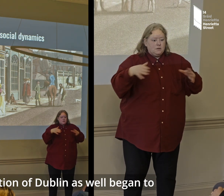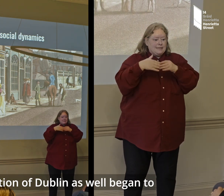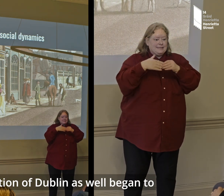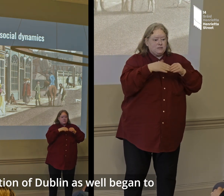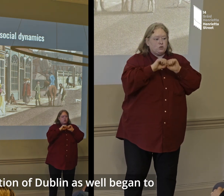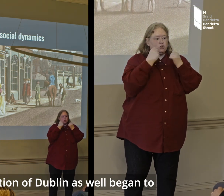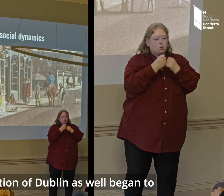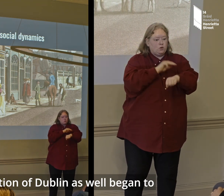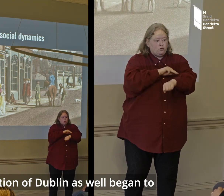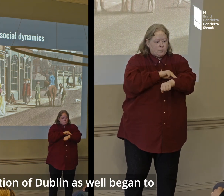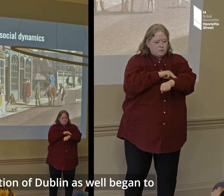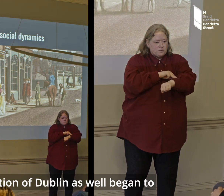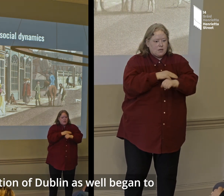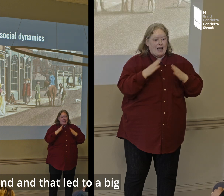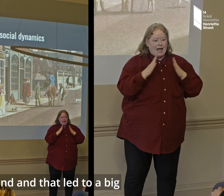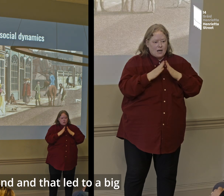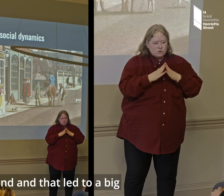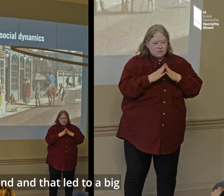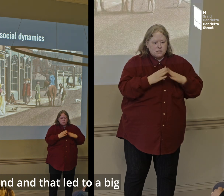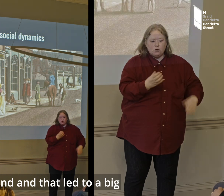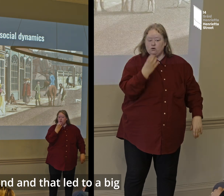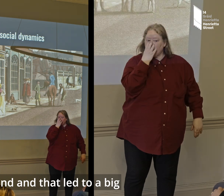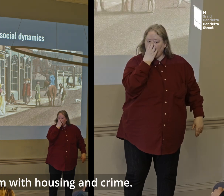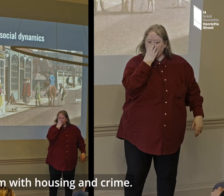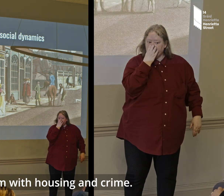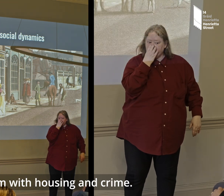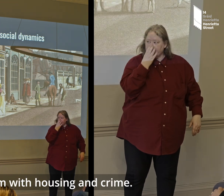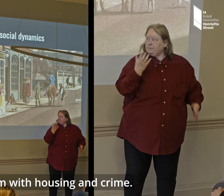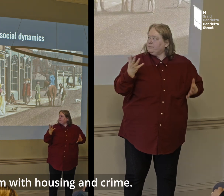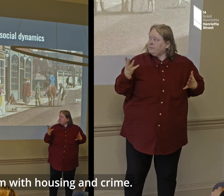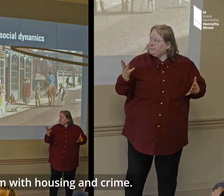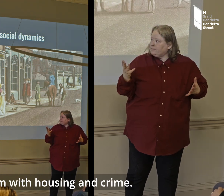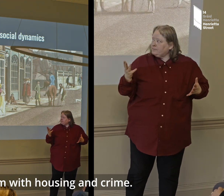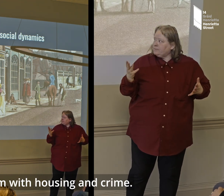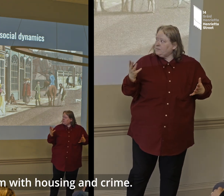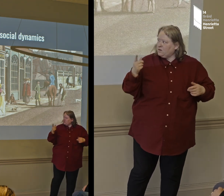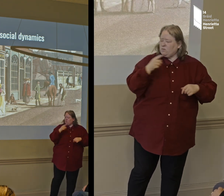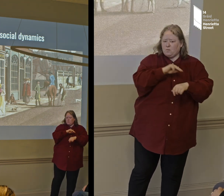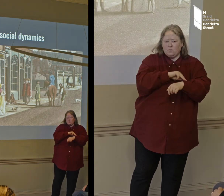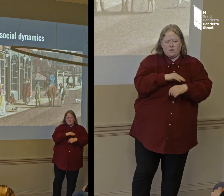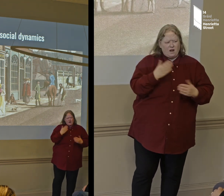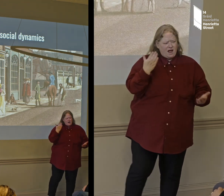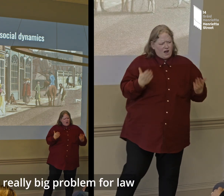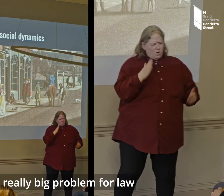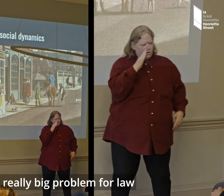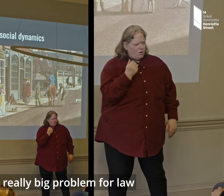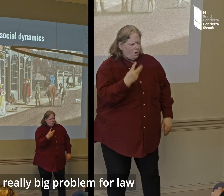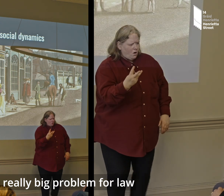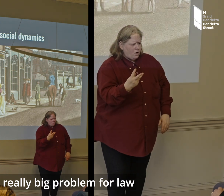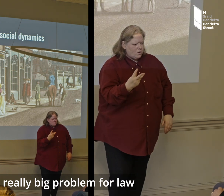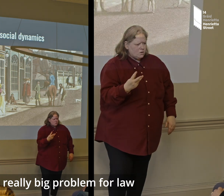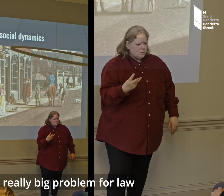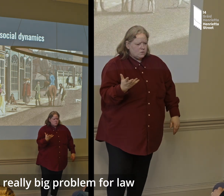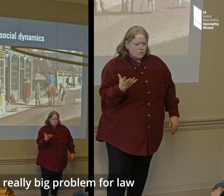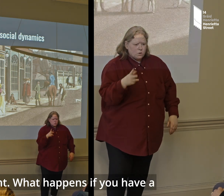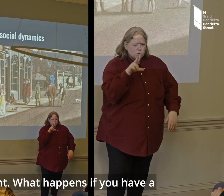The population of Dublin as well began to expand, and that led to a big problem with housing and crime. It was a really